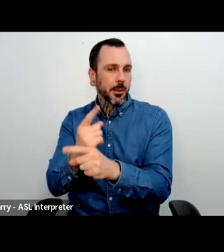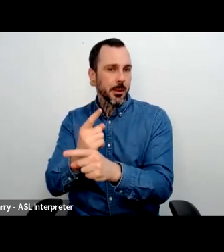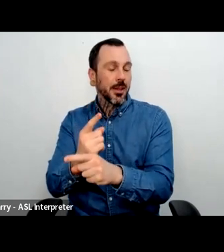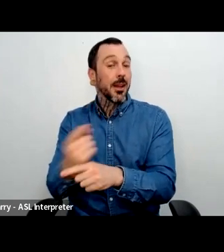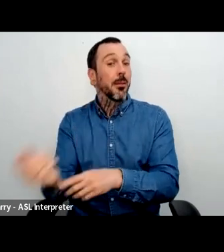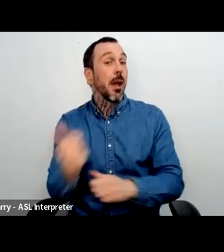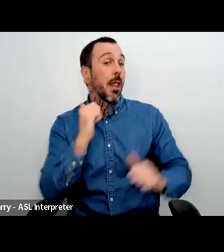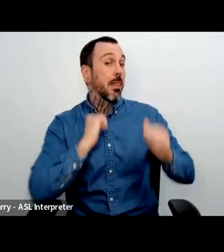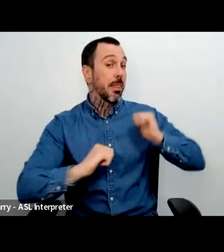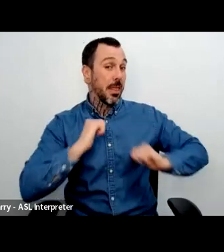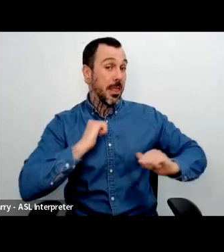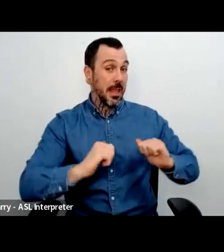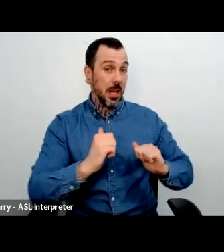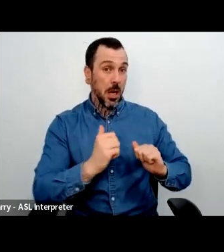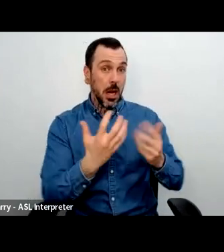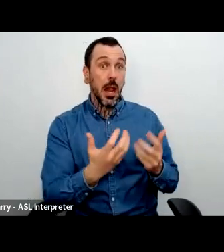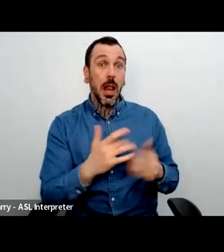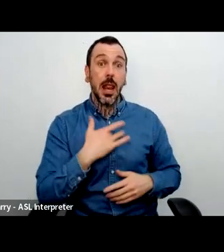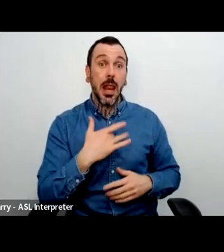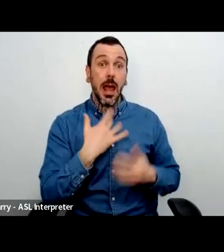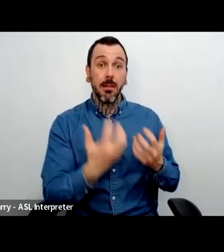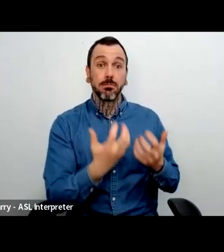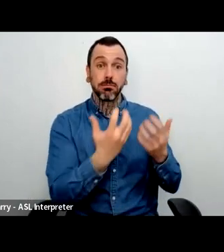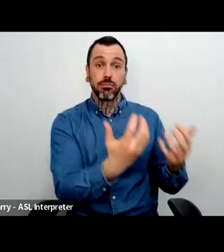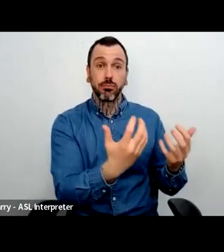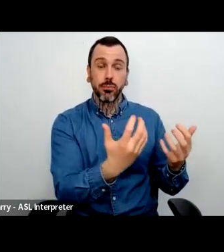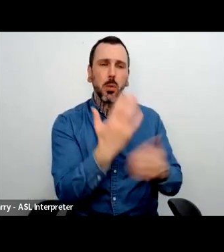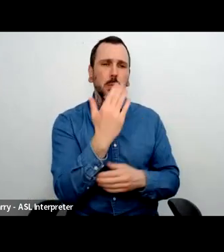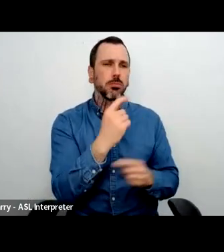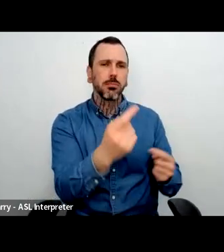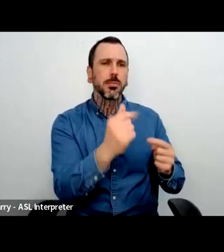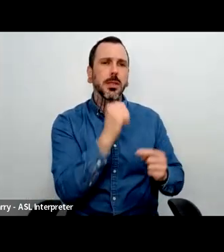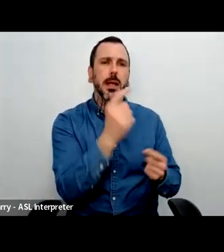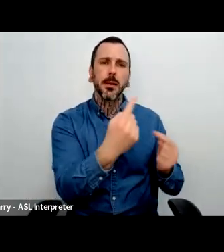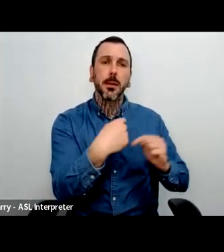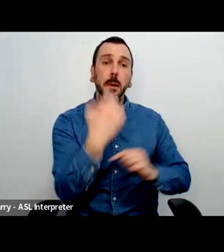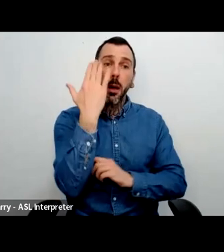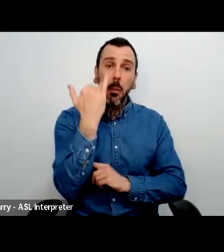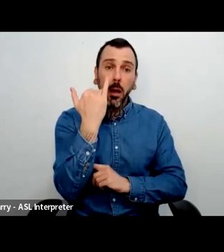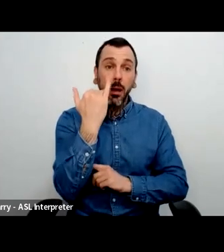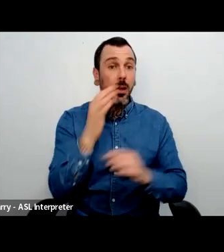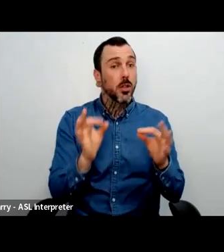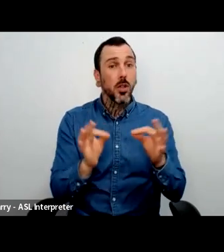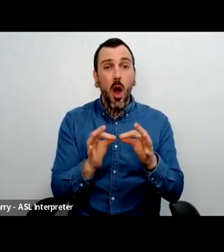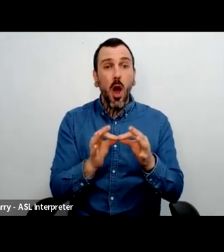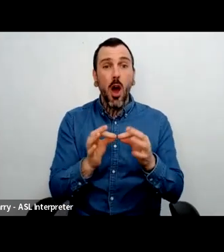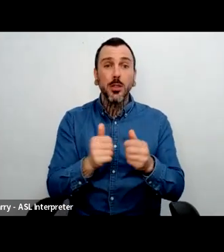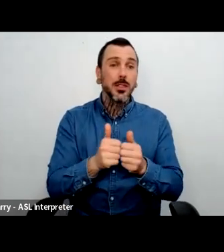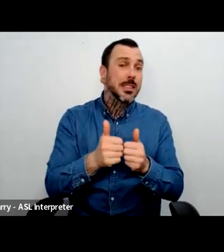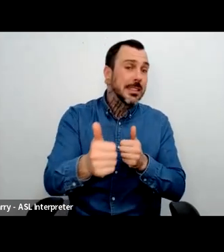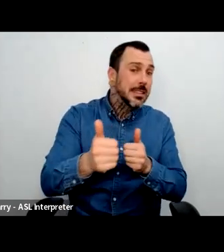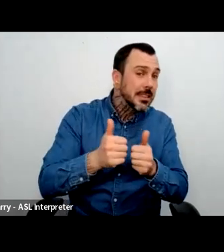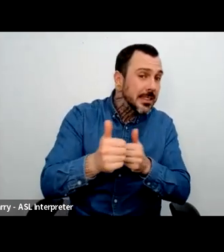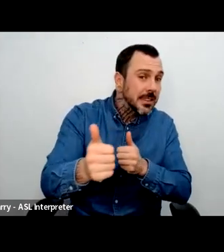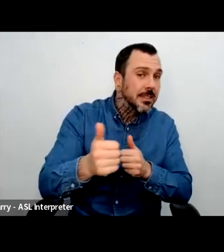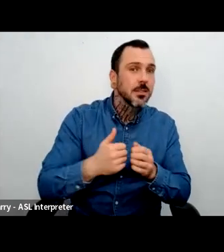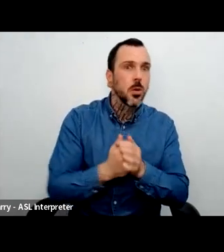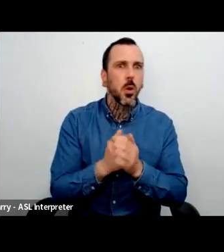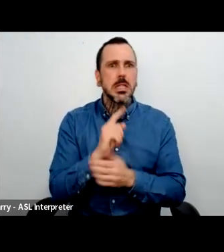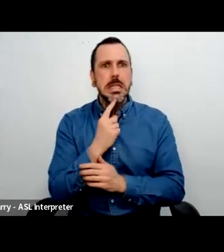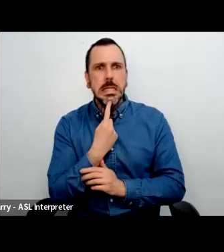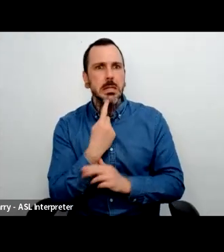not cost, it's not distance, it's not that they think it's too serious.